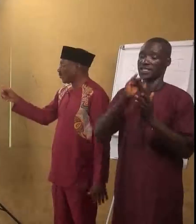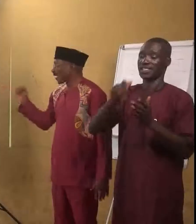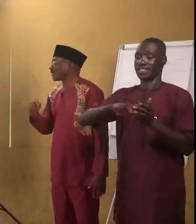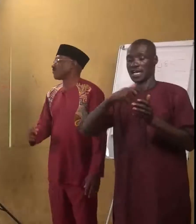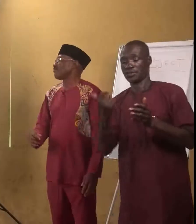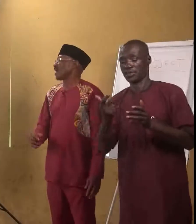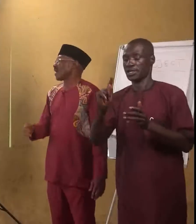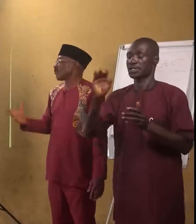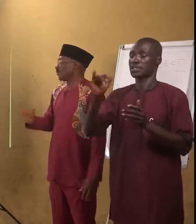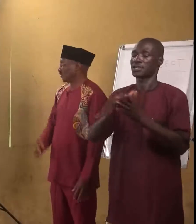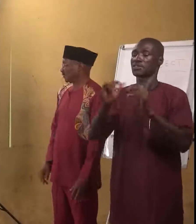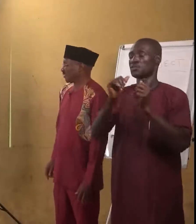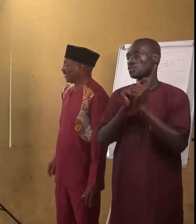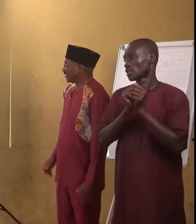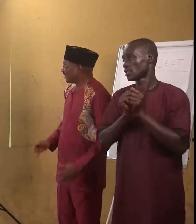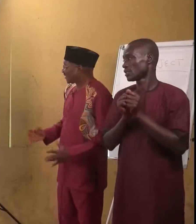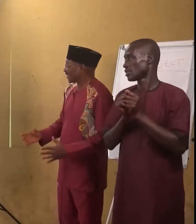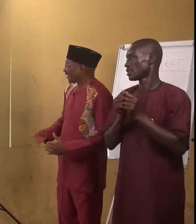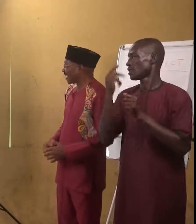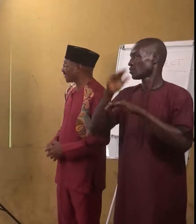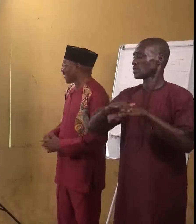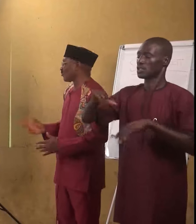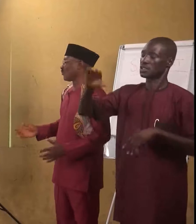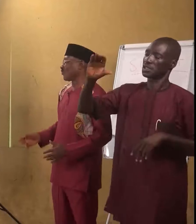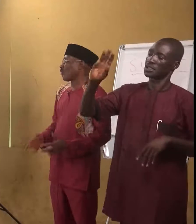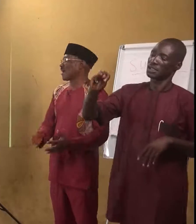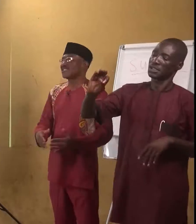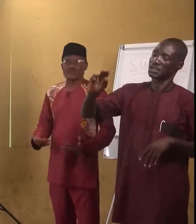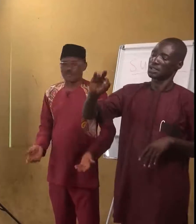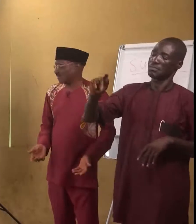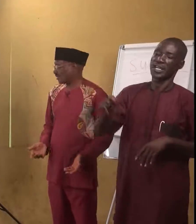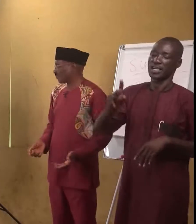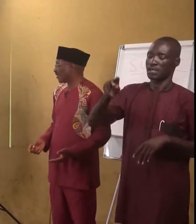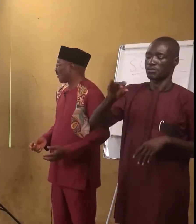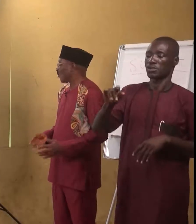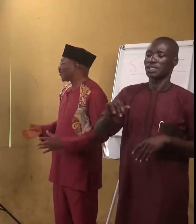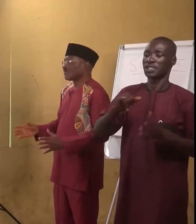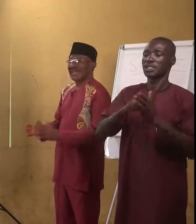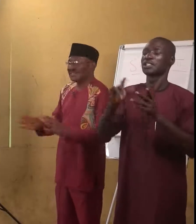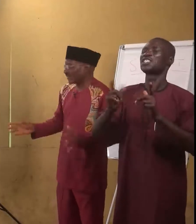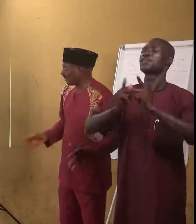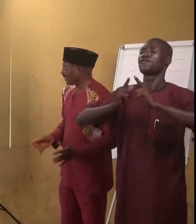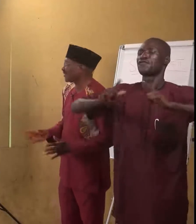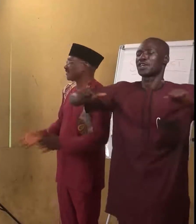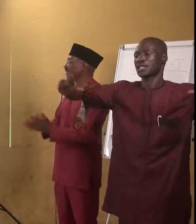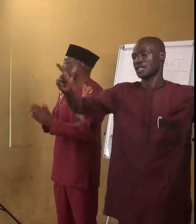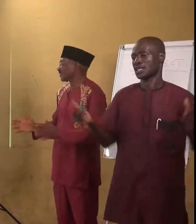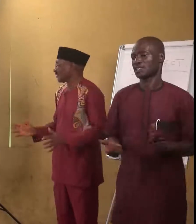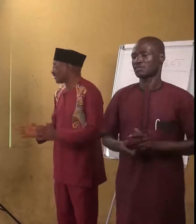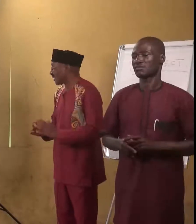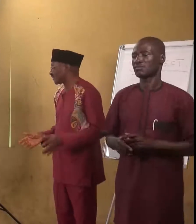Now look at megapolis. This is a large type of urban settlement. One of the largest is